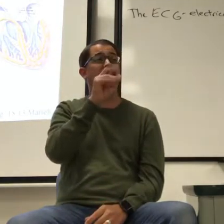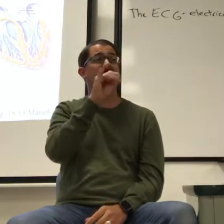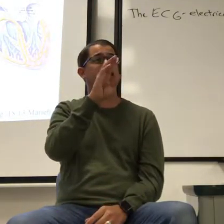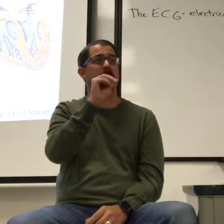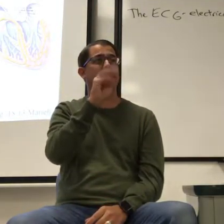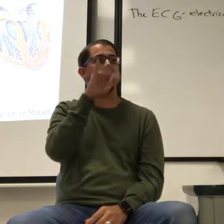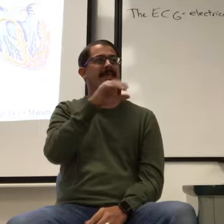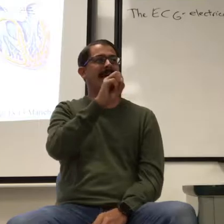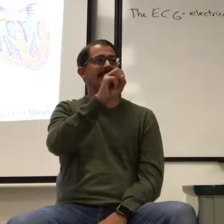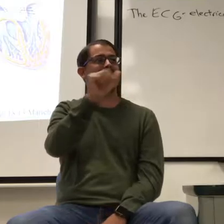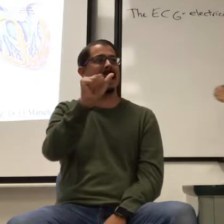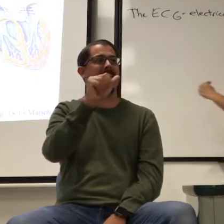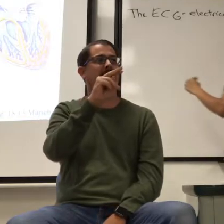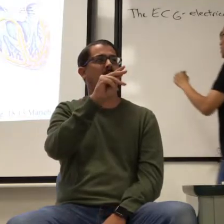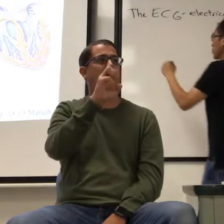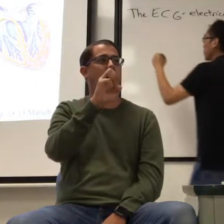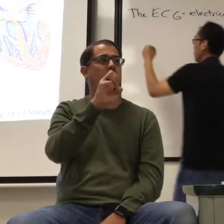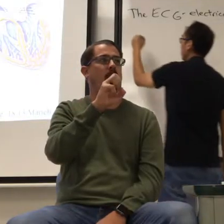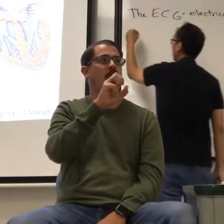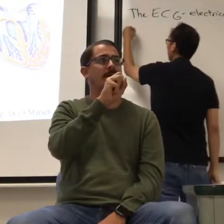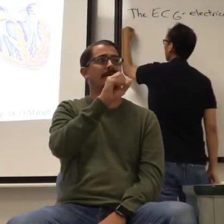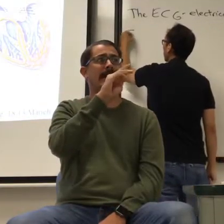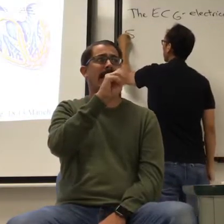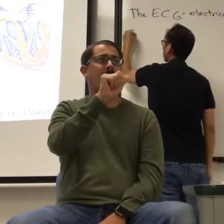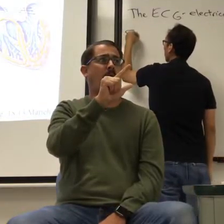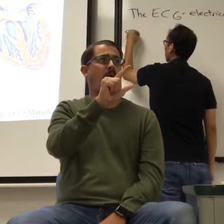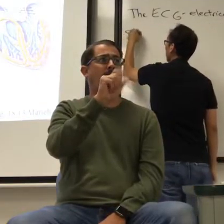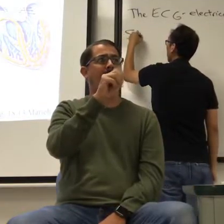node, which stands for sinal atrial node.